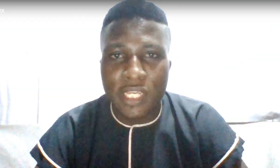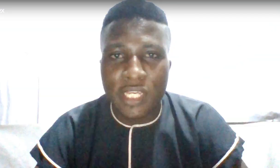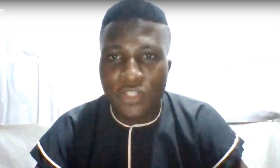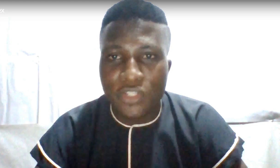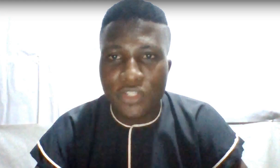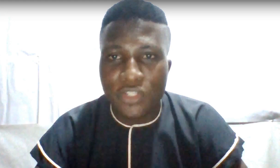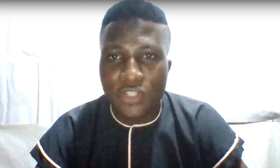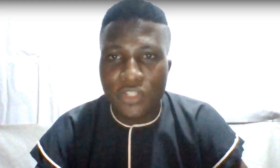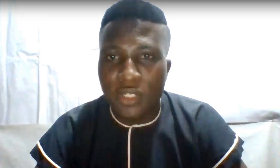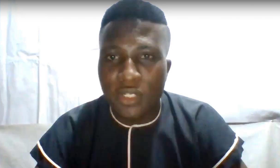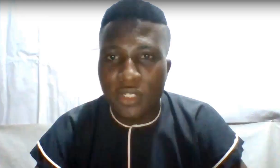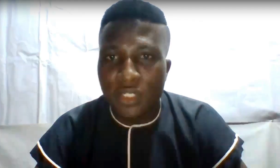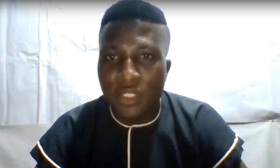Okay? Thank you.